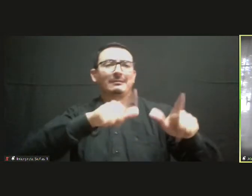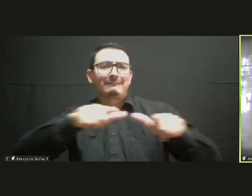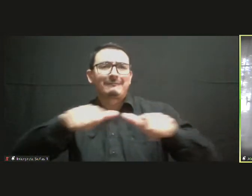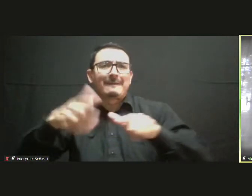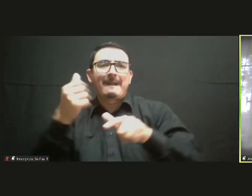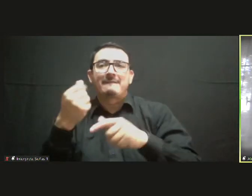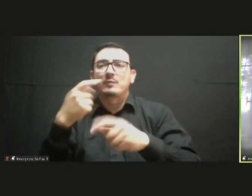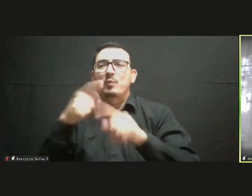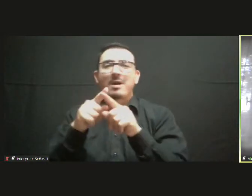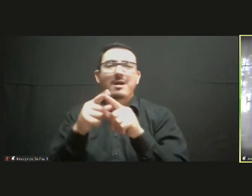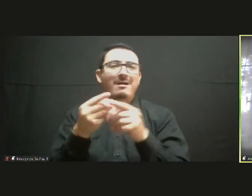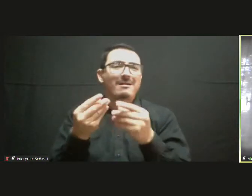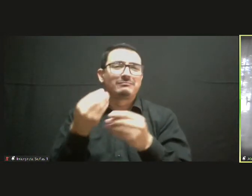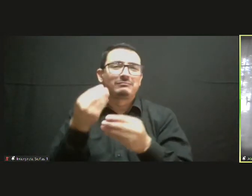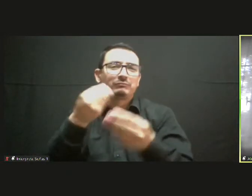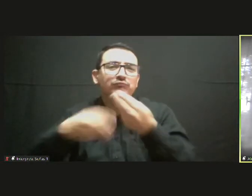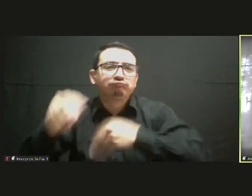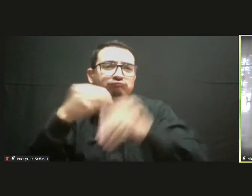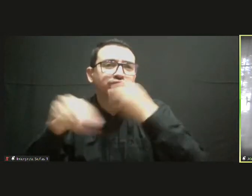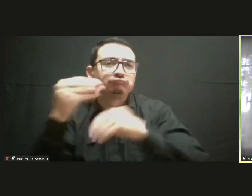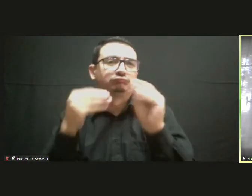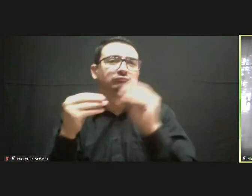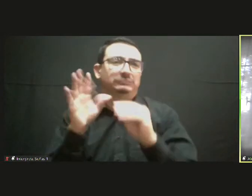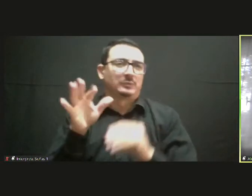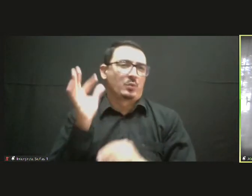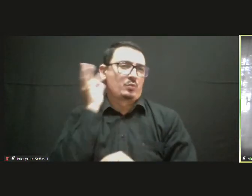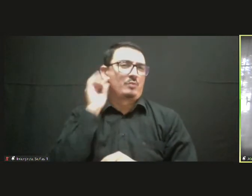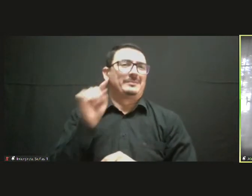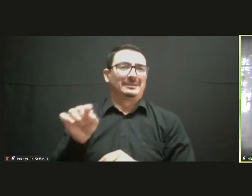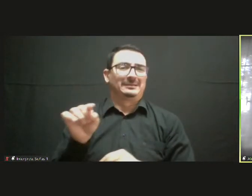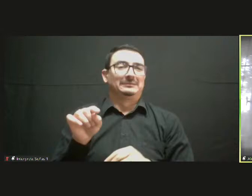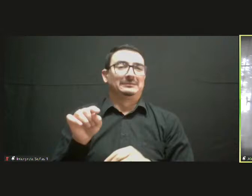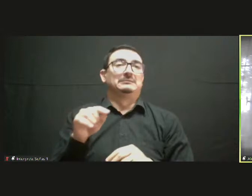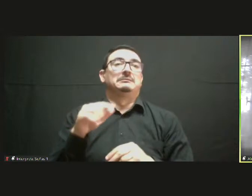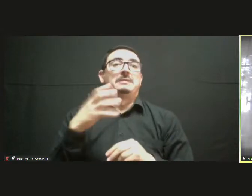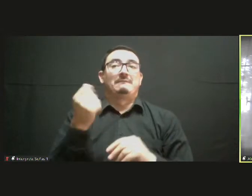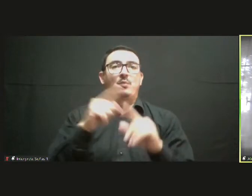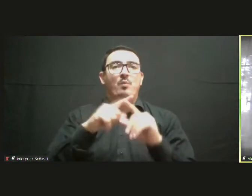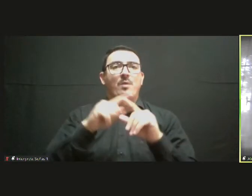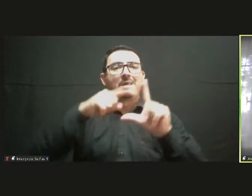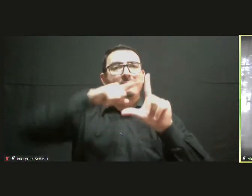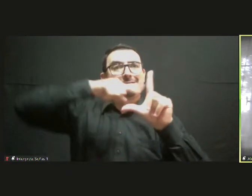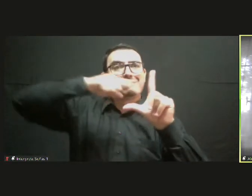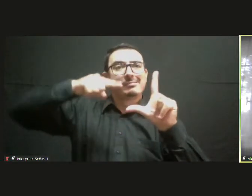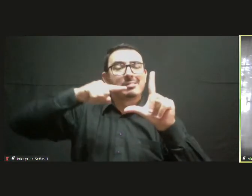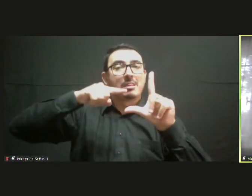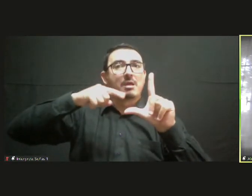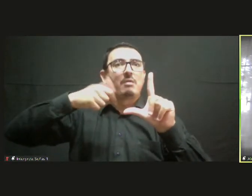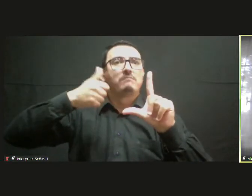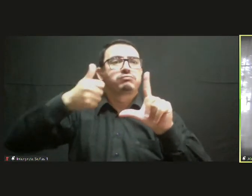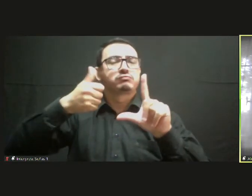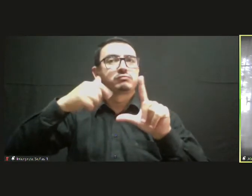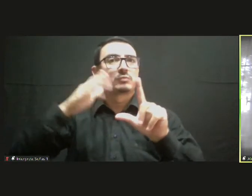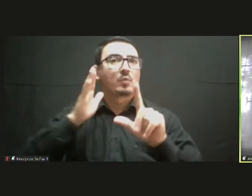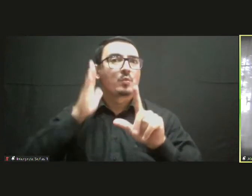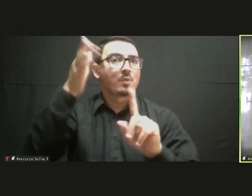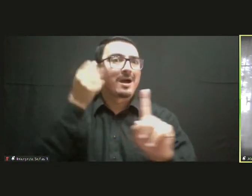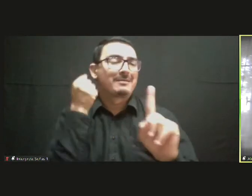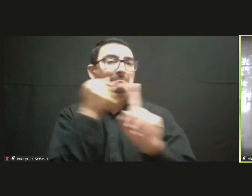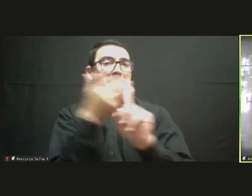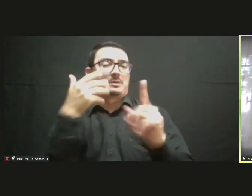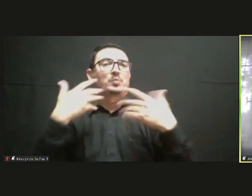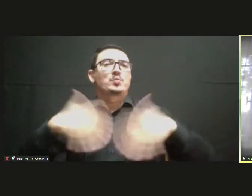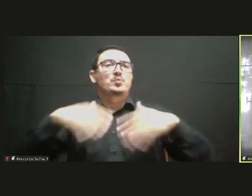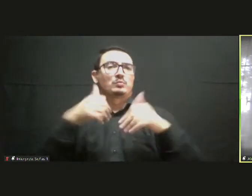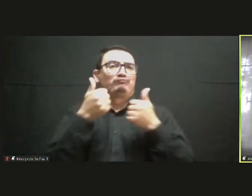COVID-19 on women's employment in tourism, reviewing the legal framework for women in each